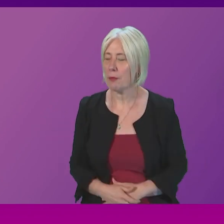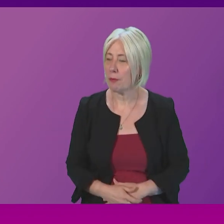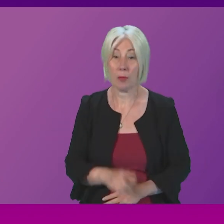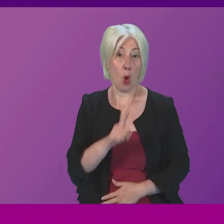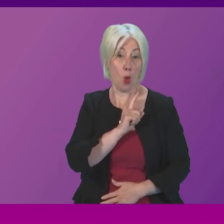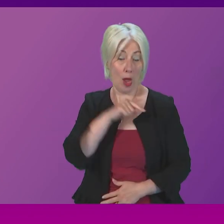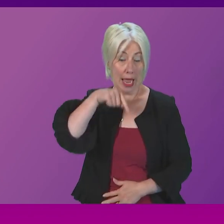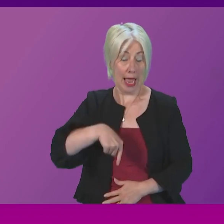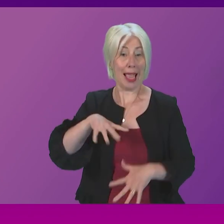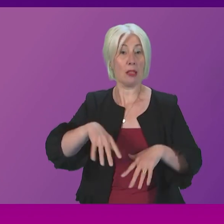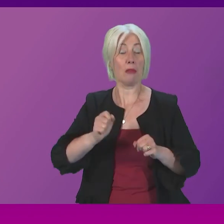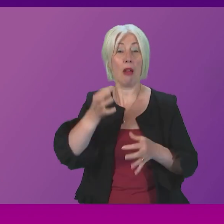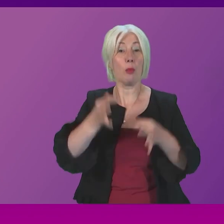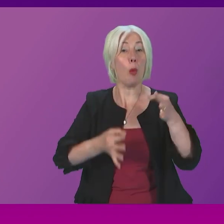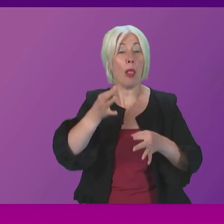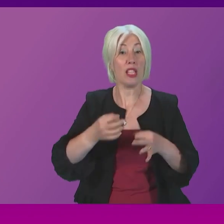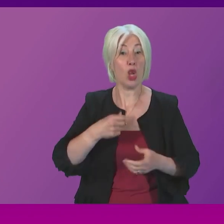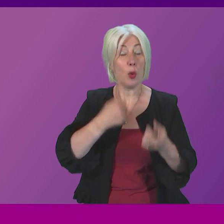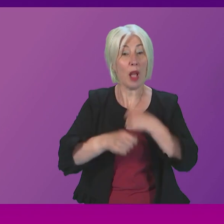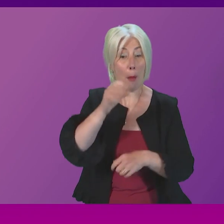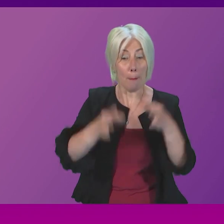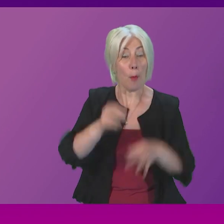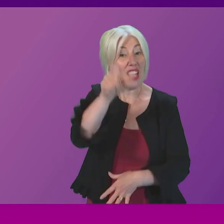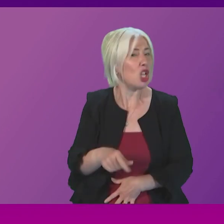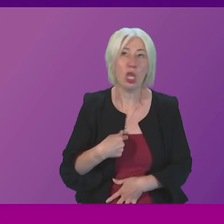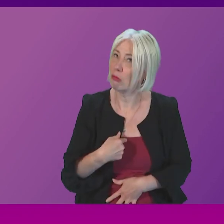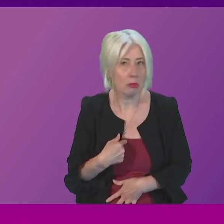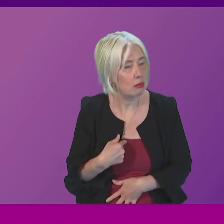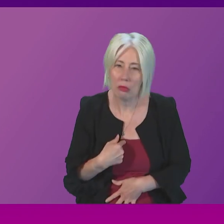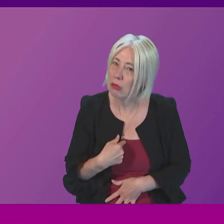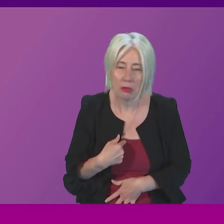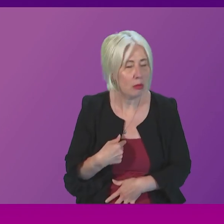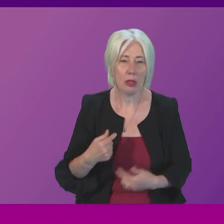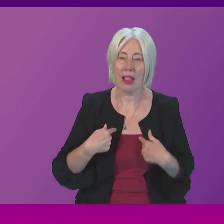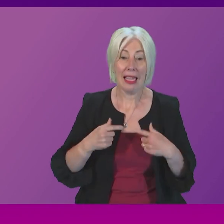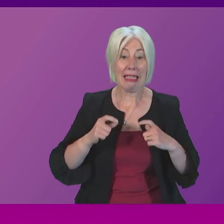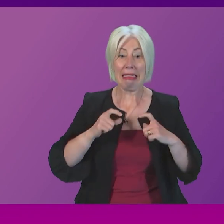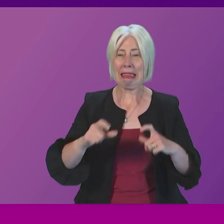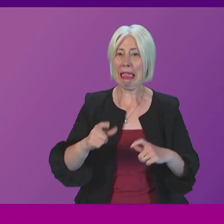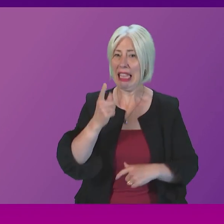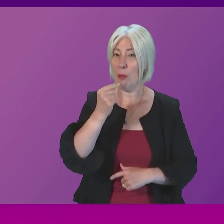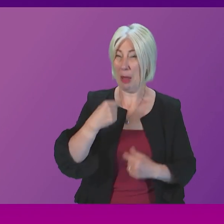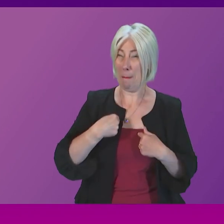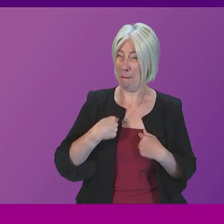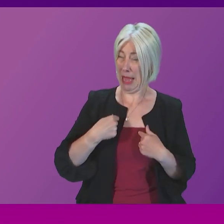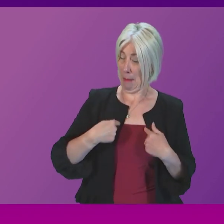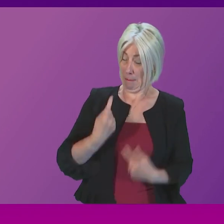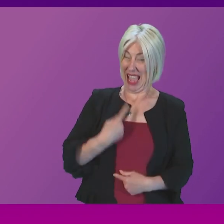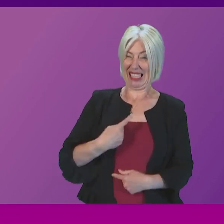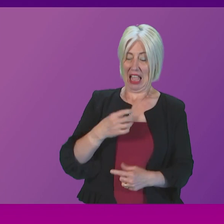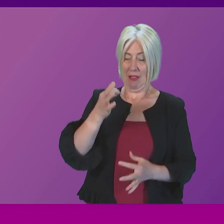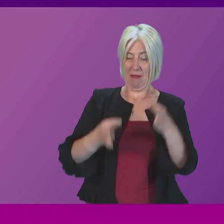why I came into politics was not to be a politician, and I still possibly don't class myself as a